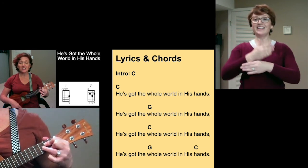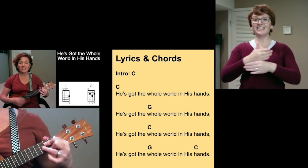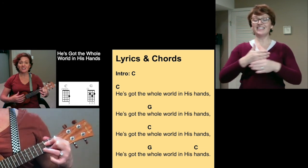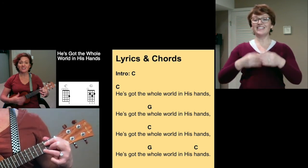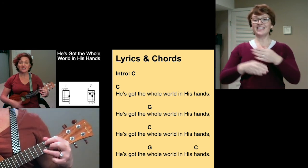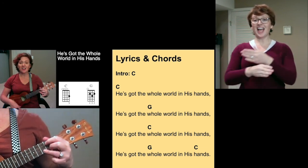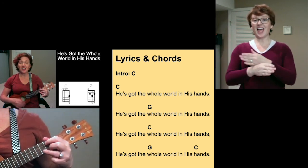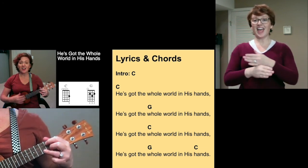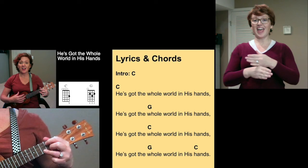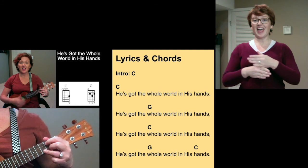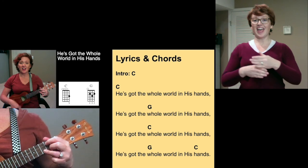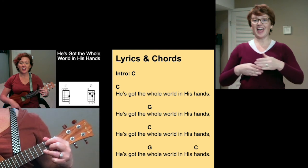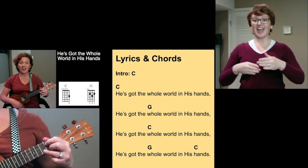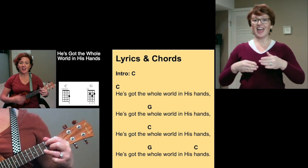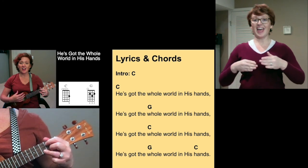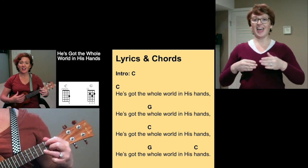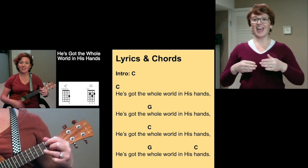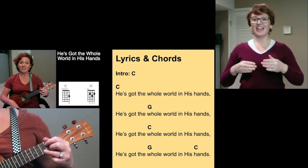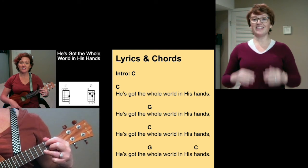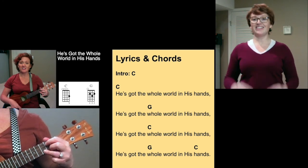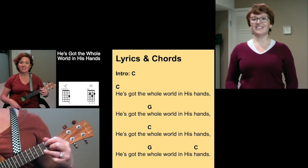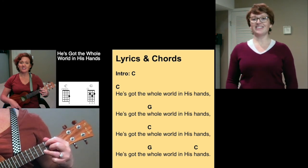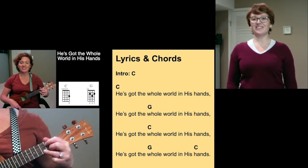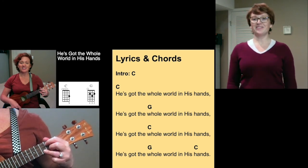his hands.